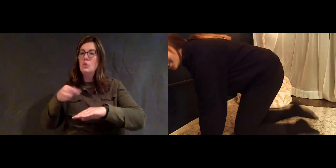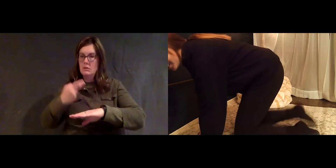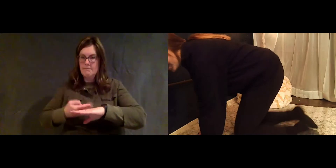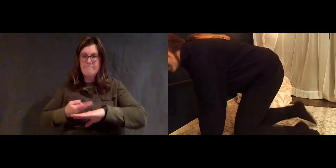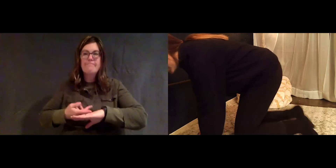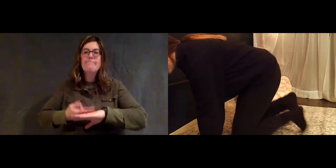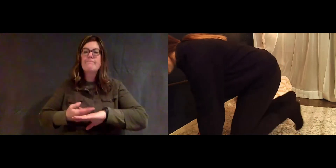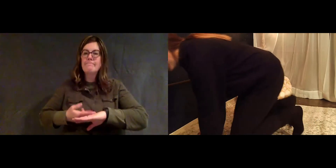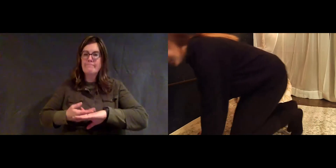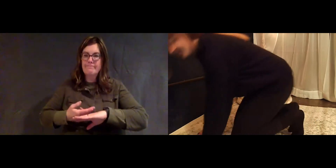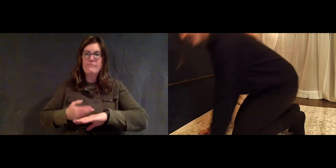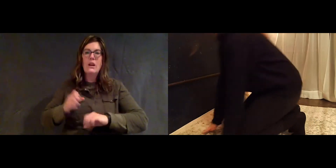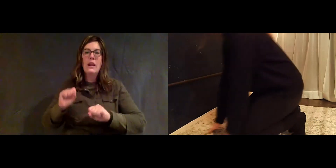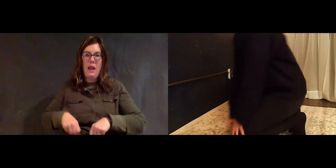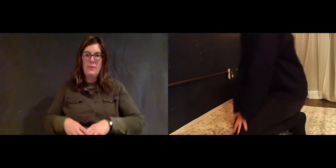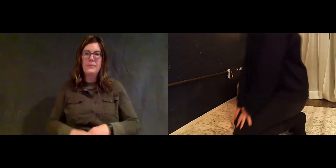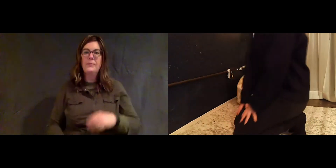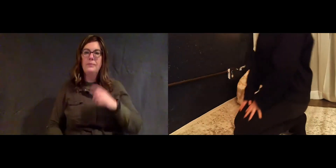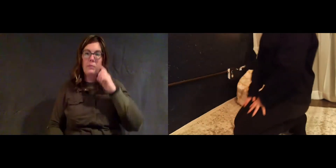ground.